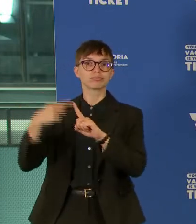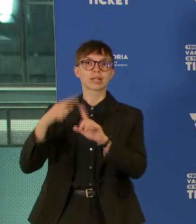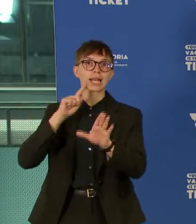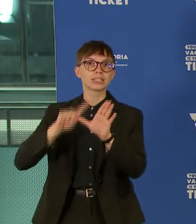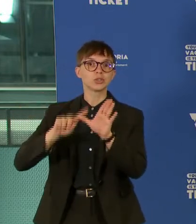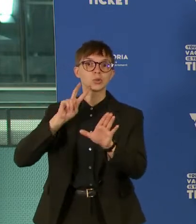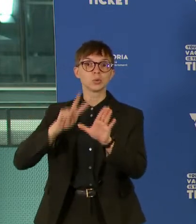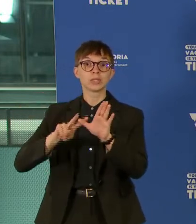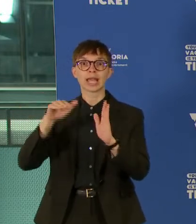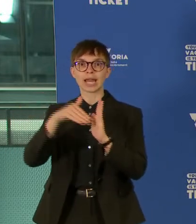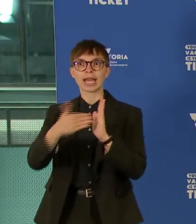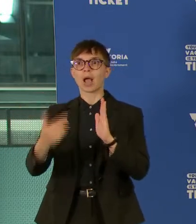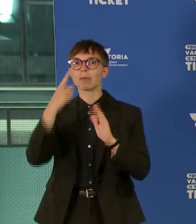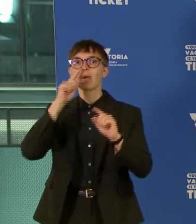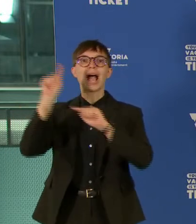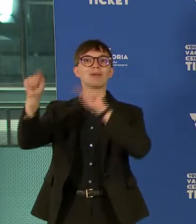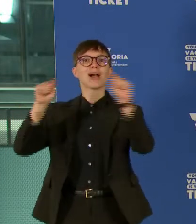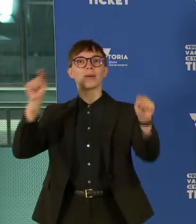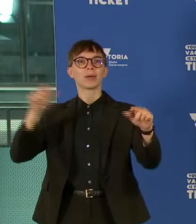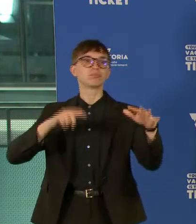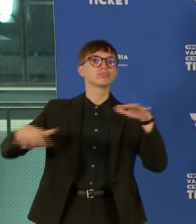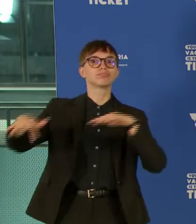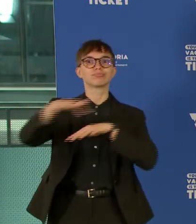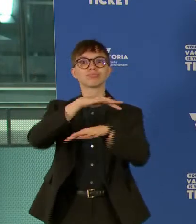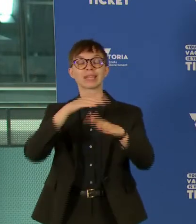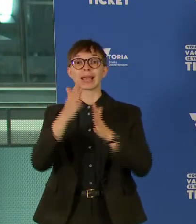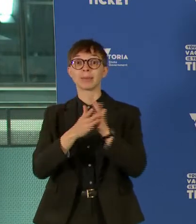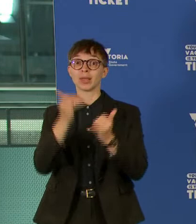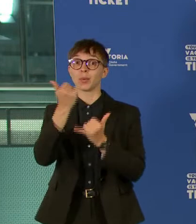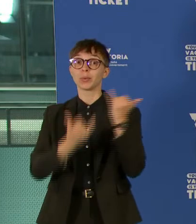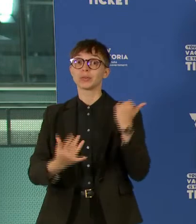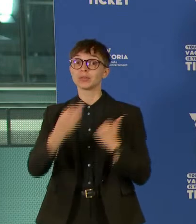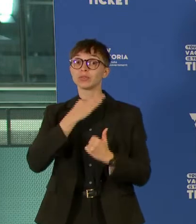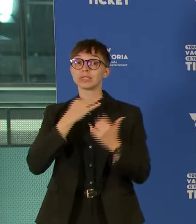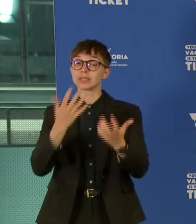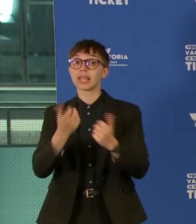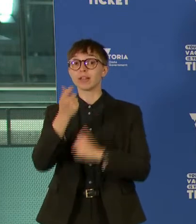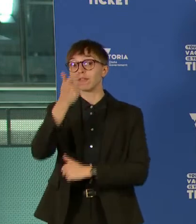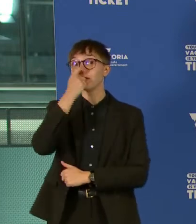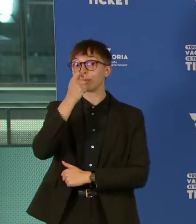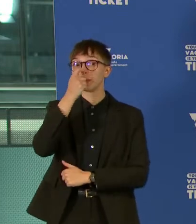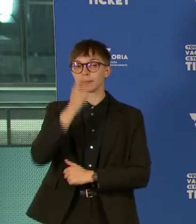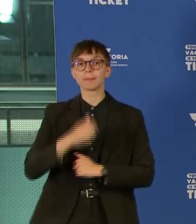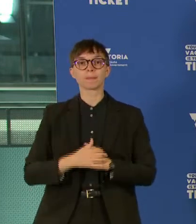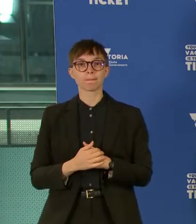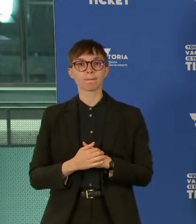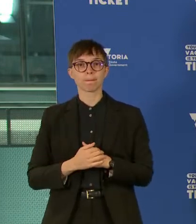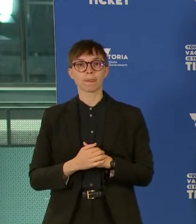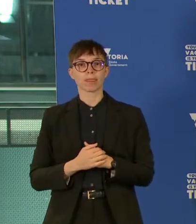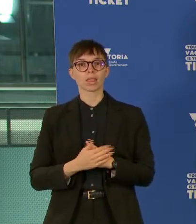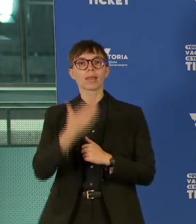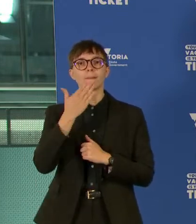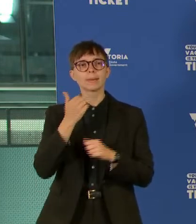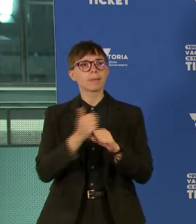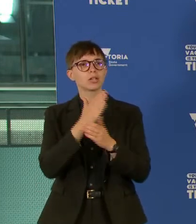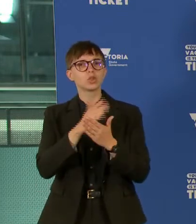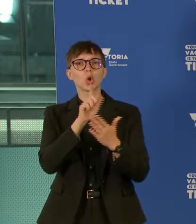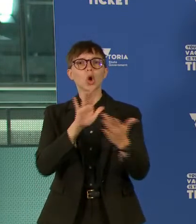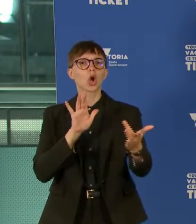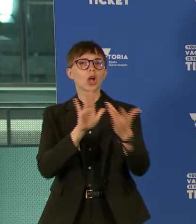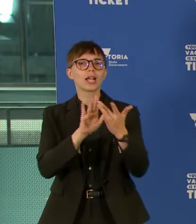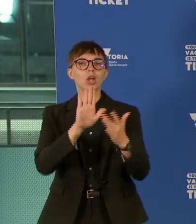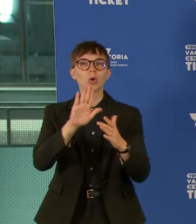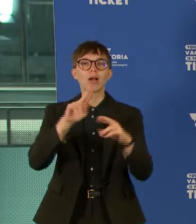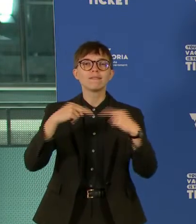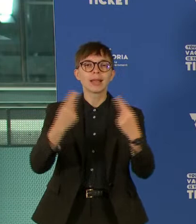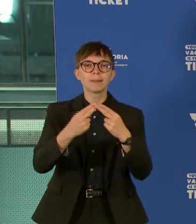later today, and I'd encourage everybody to make sure that they contact their primary healthcare provider to go out and get that